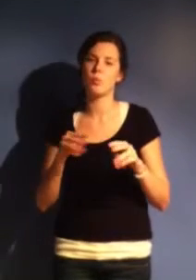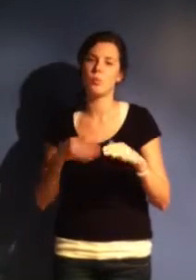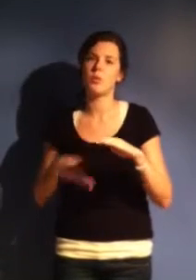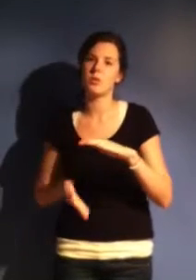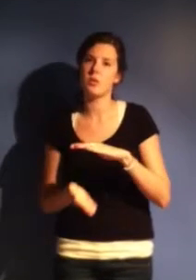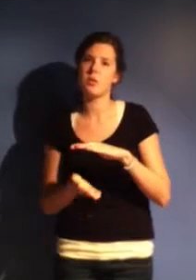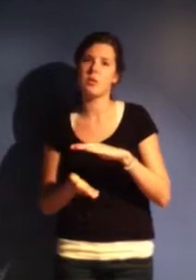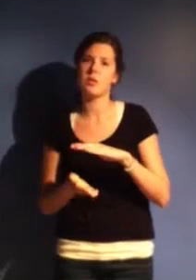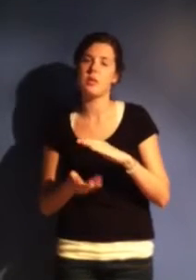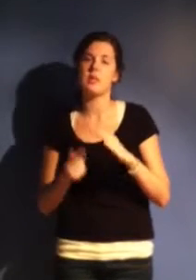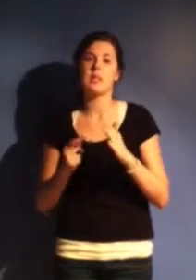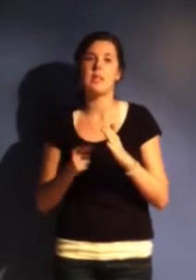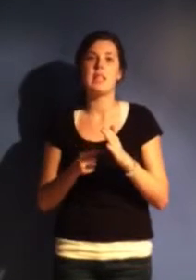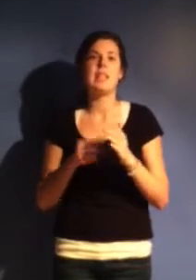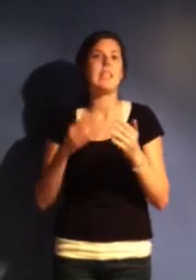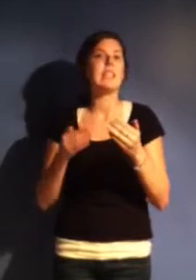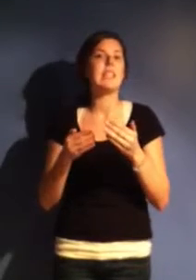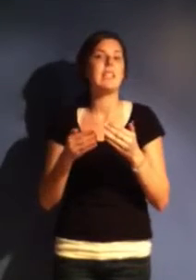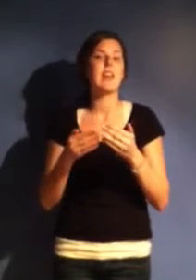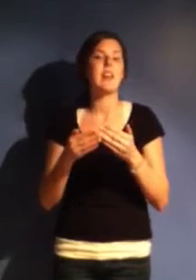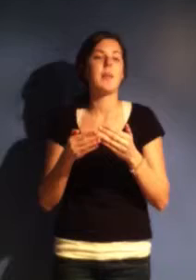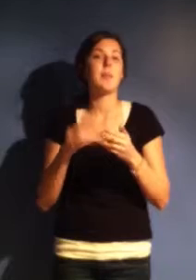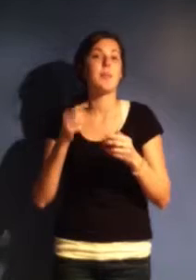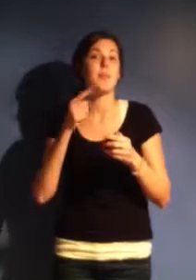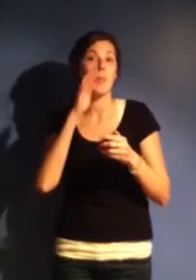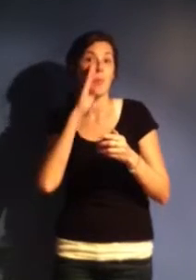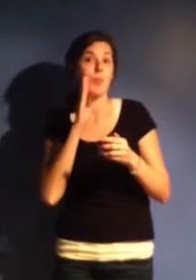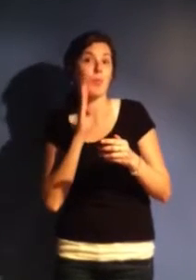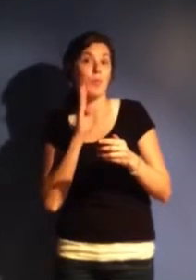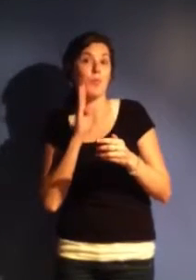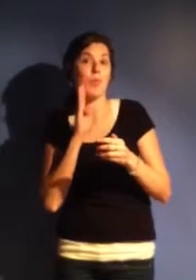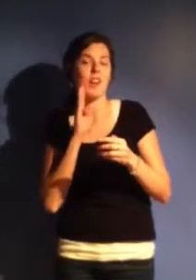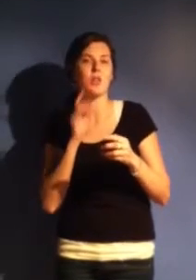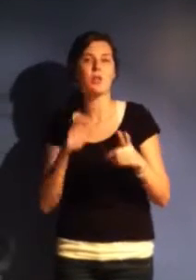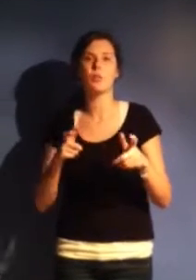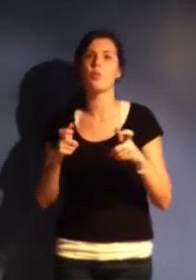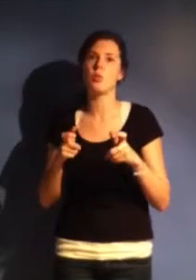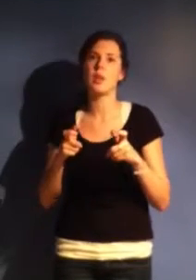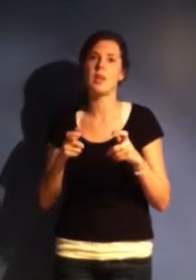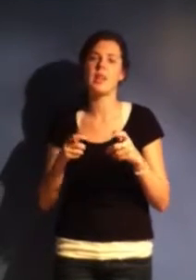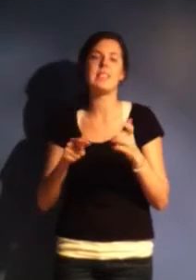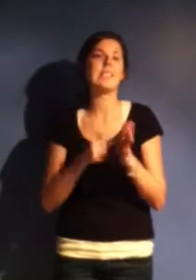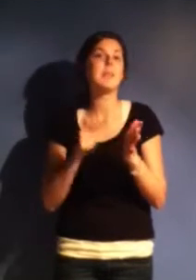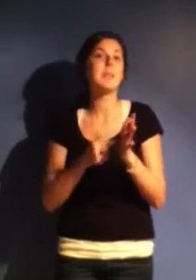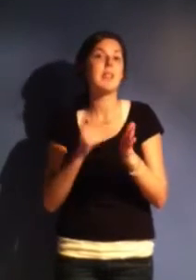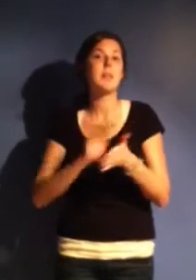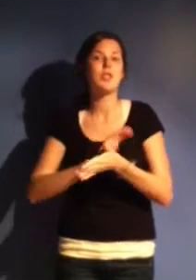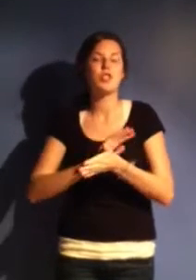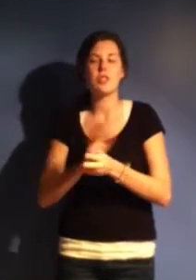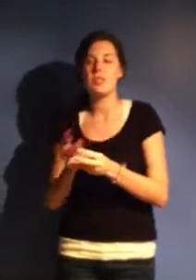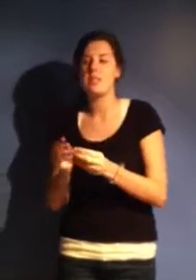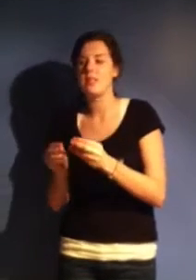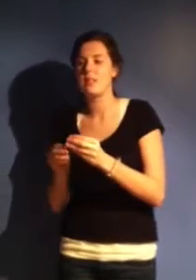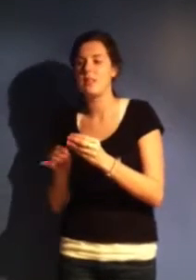out of the corners, but you will be the rave of the with these new